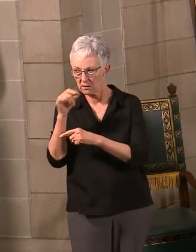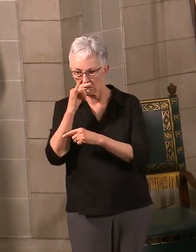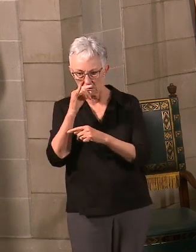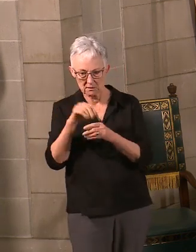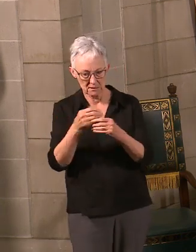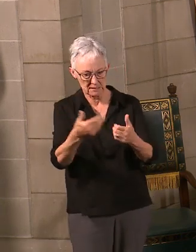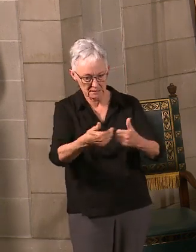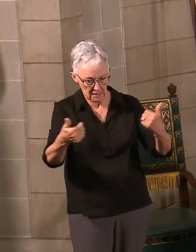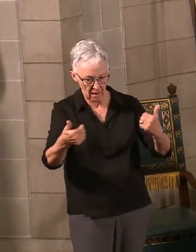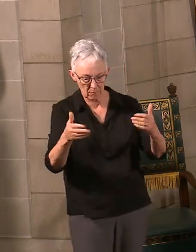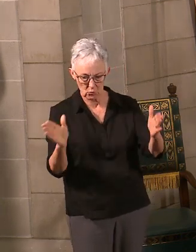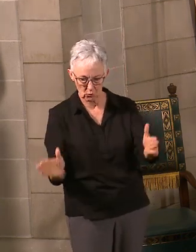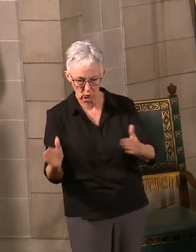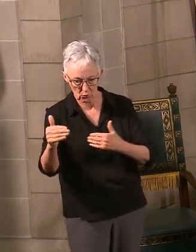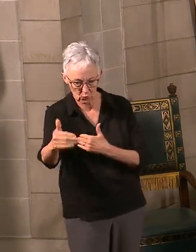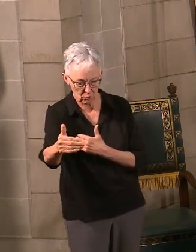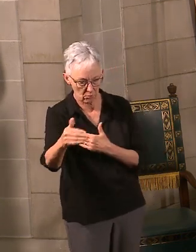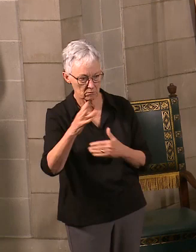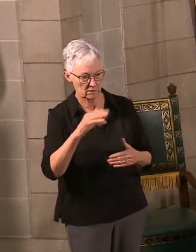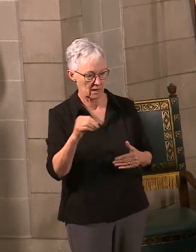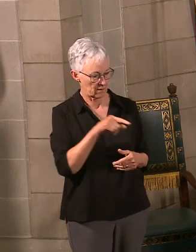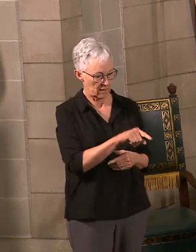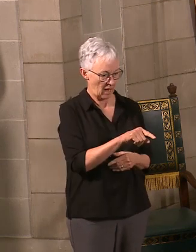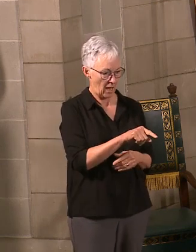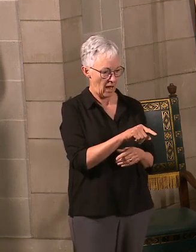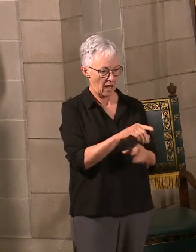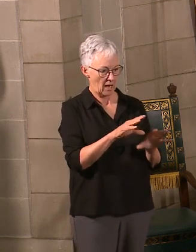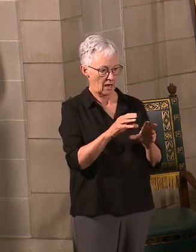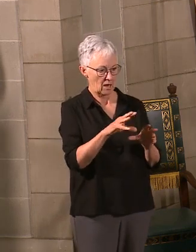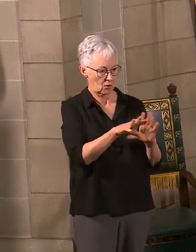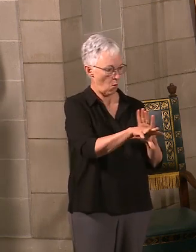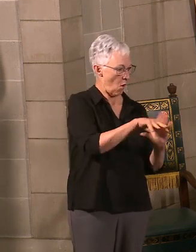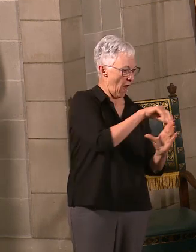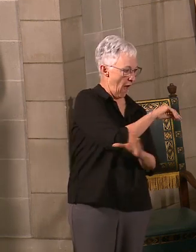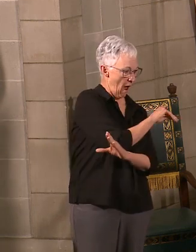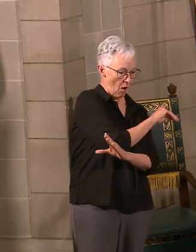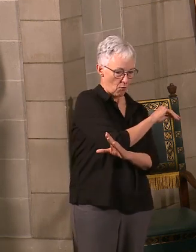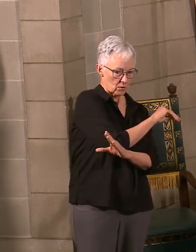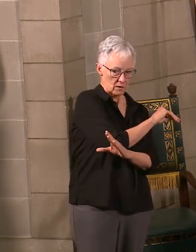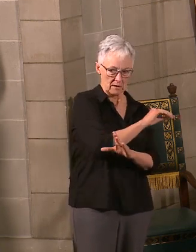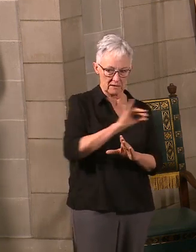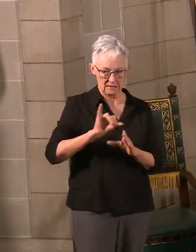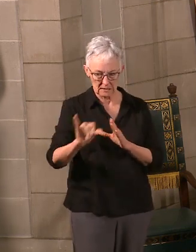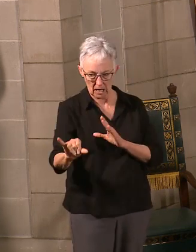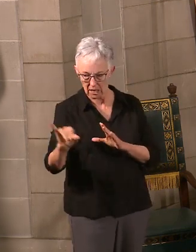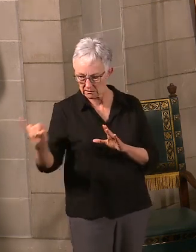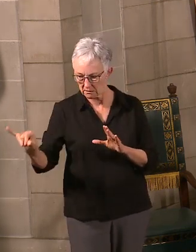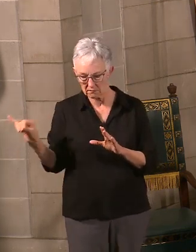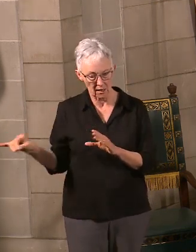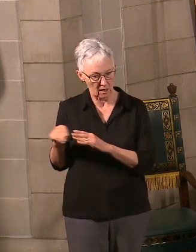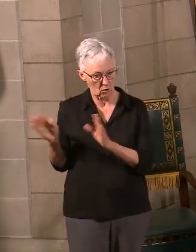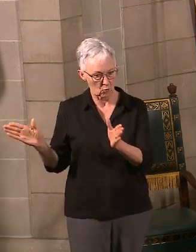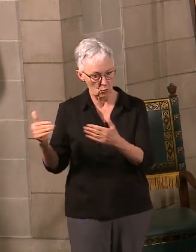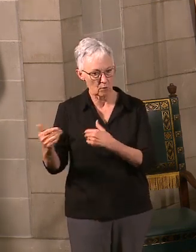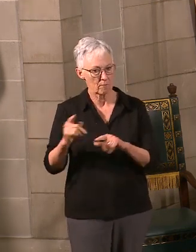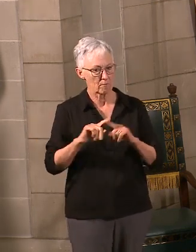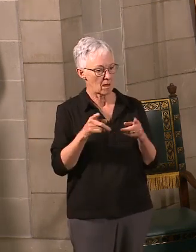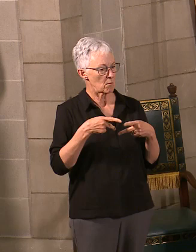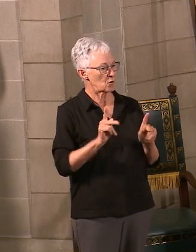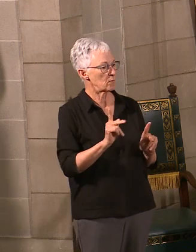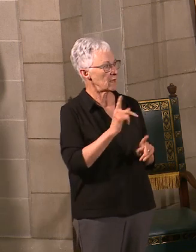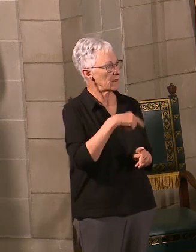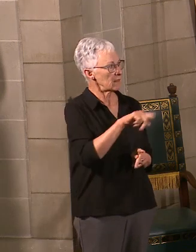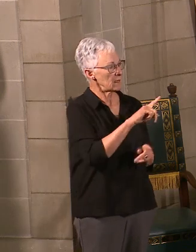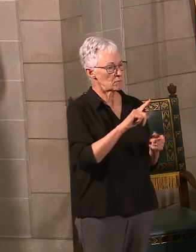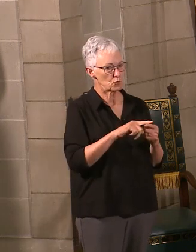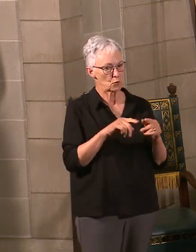to, move them or not move them around, so we keep that virus from spreading, but still allow that access as much as possible to those